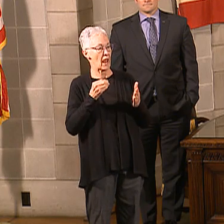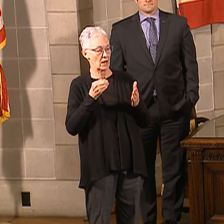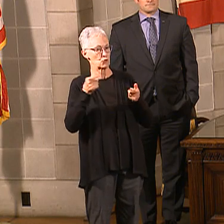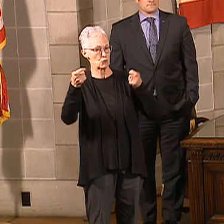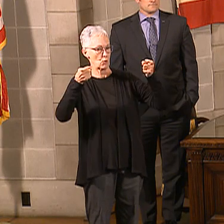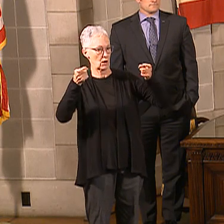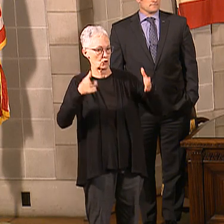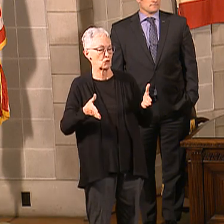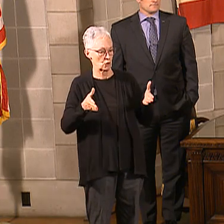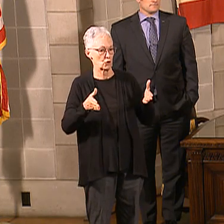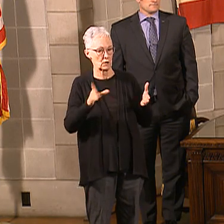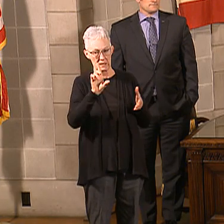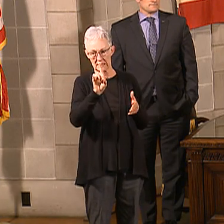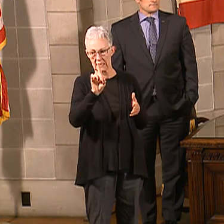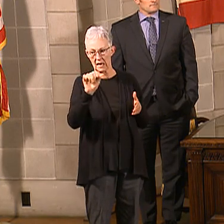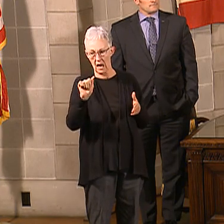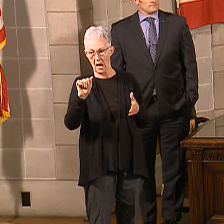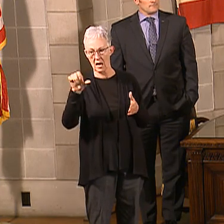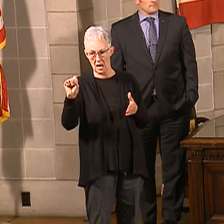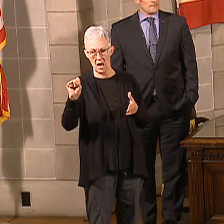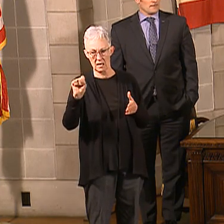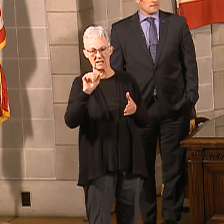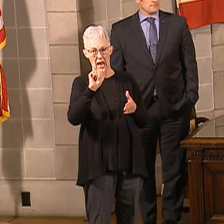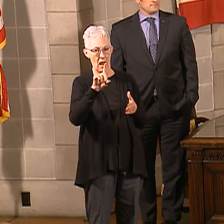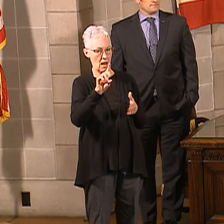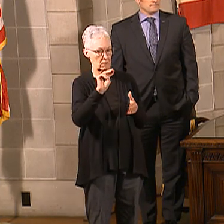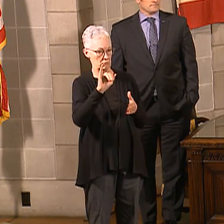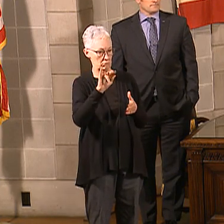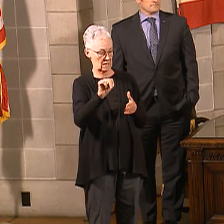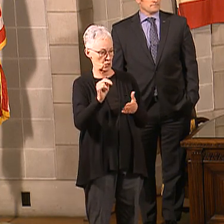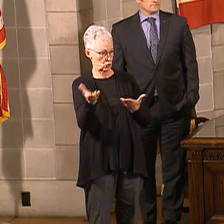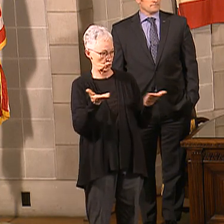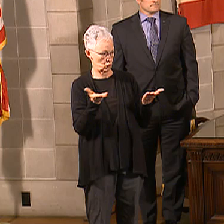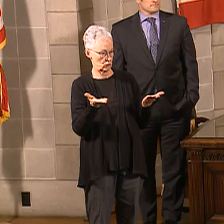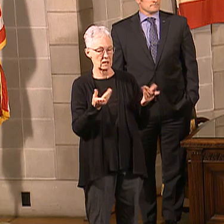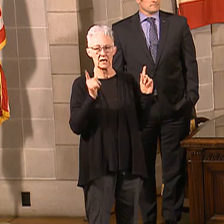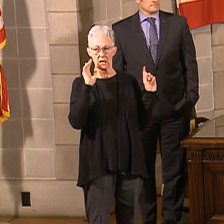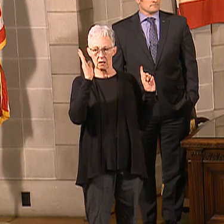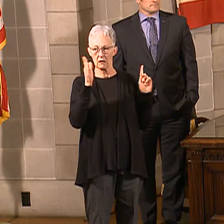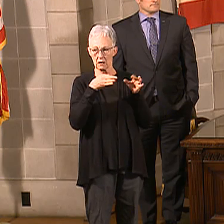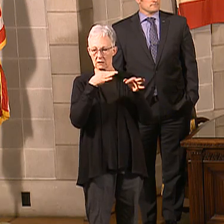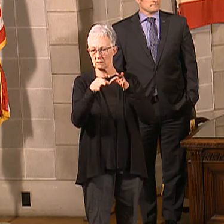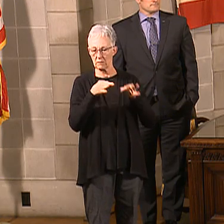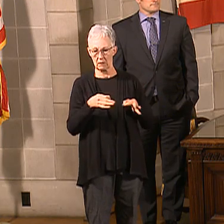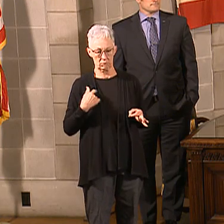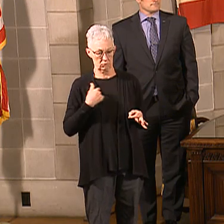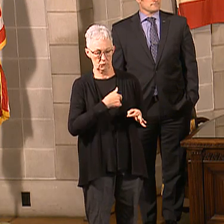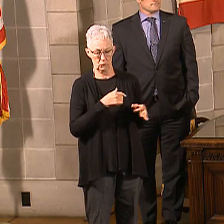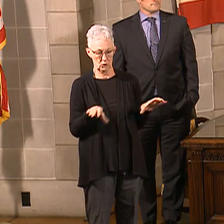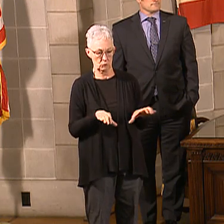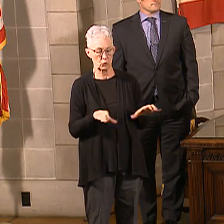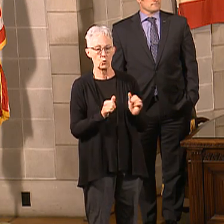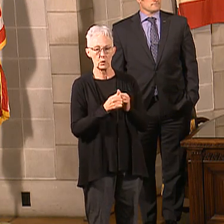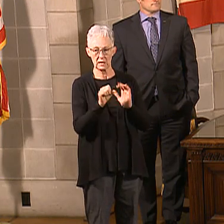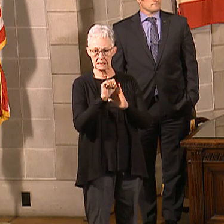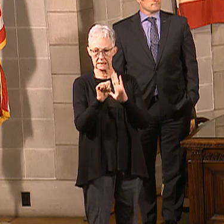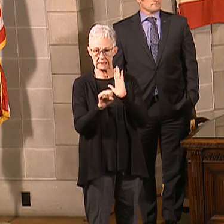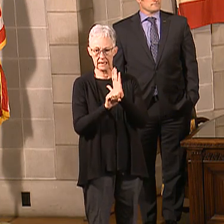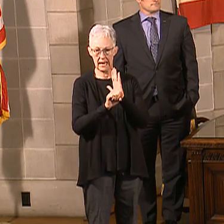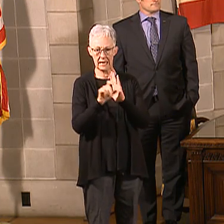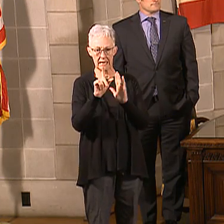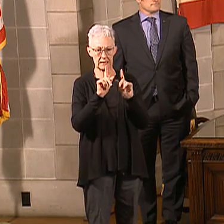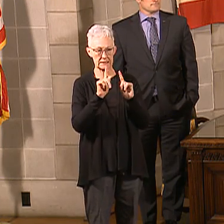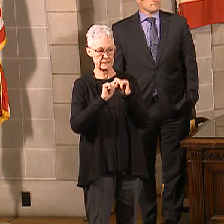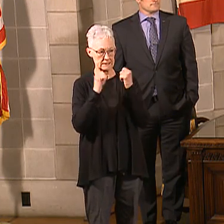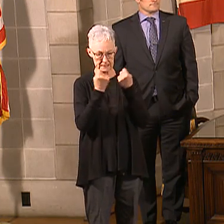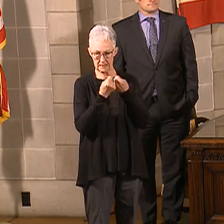Administrative Services. And I'm going to ask him to talk right after me about some of the things we're doing with regard to our state teammates. I also